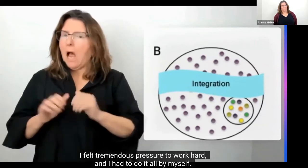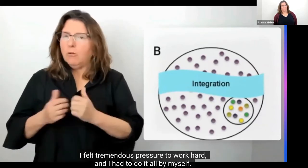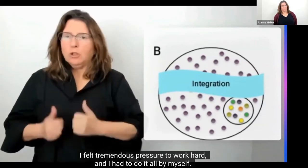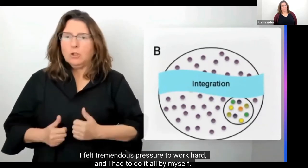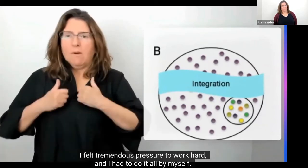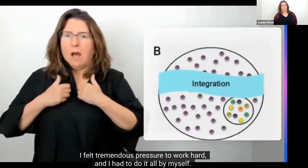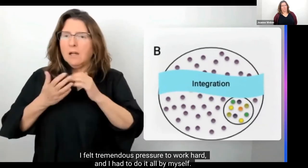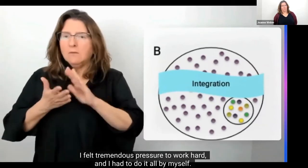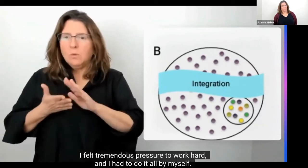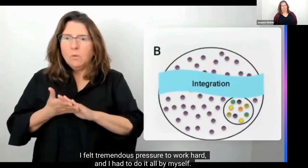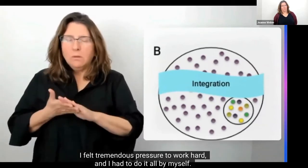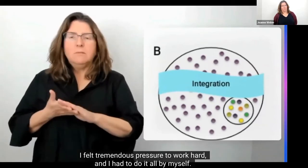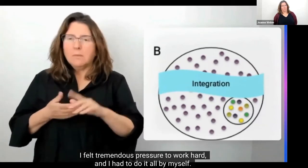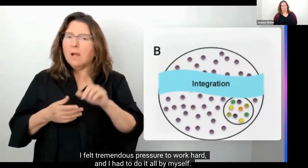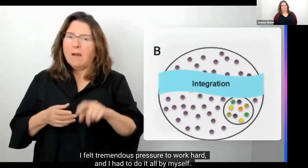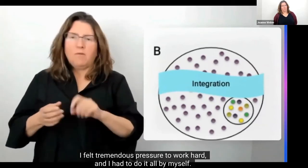work hard,